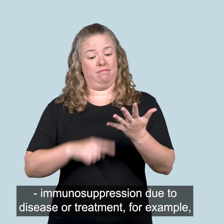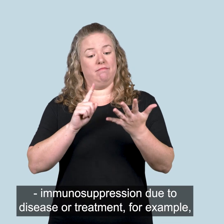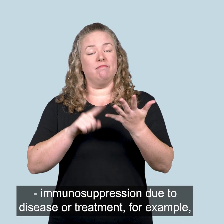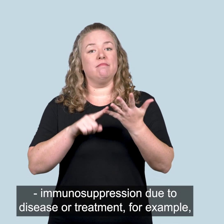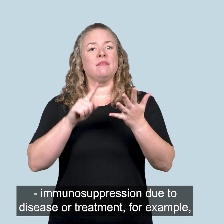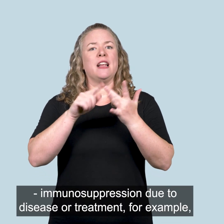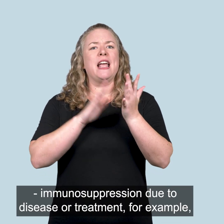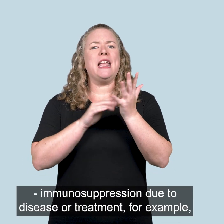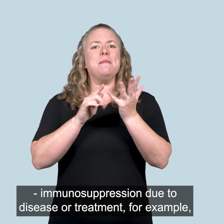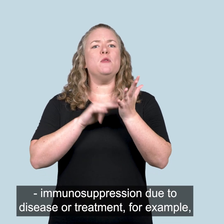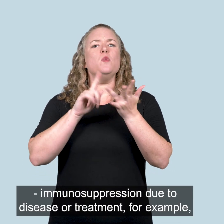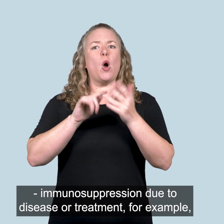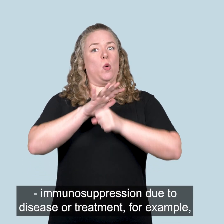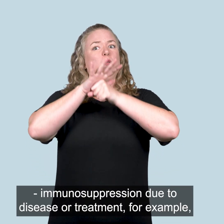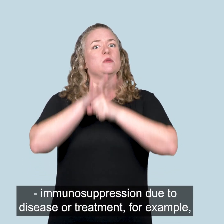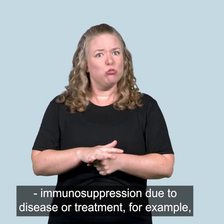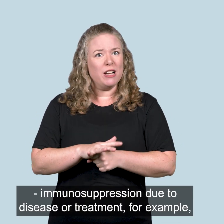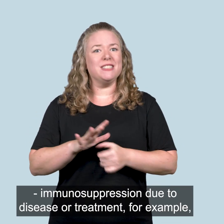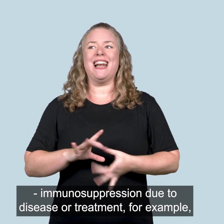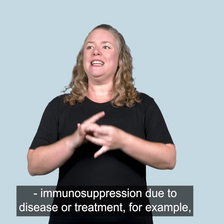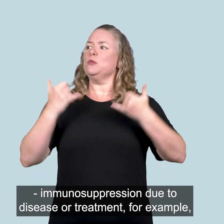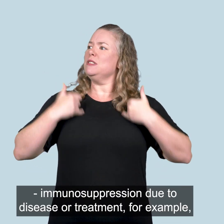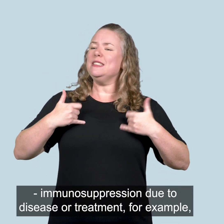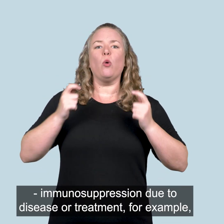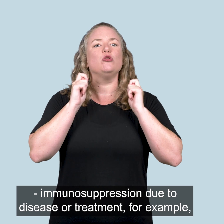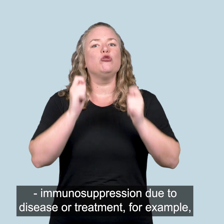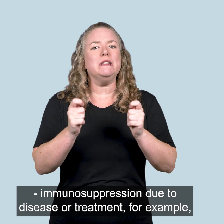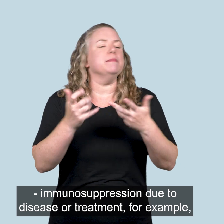immunosuppression due to disease or treatment, for example,